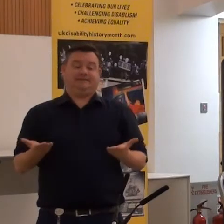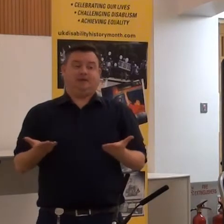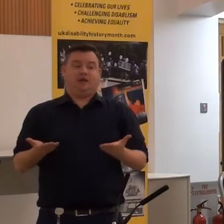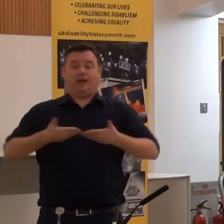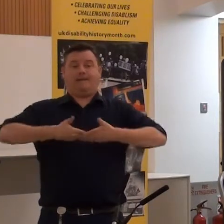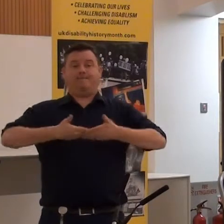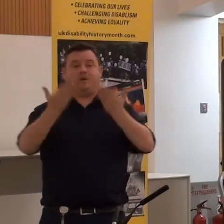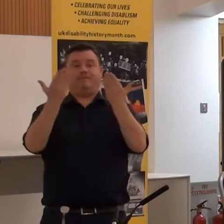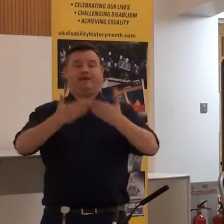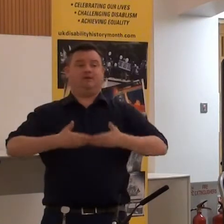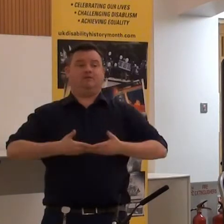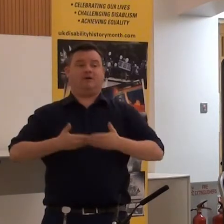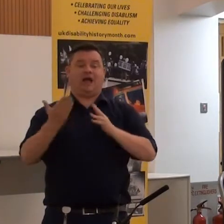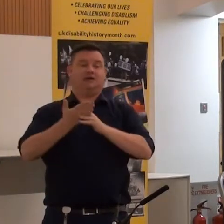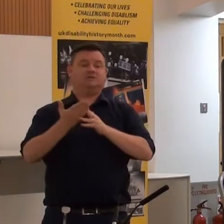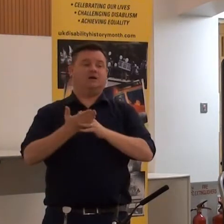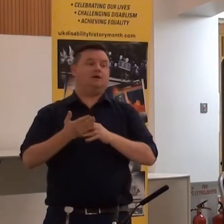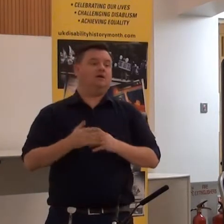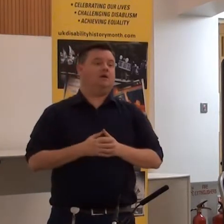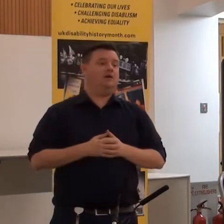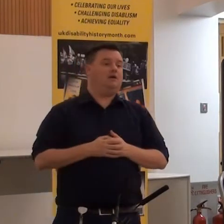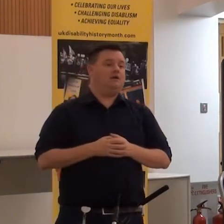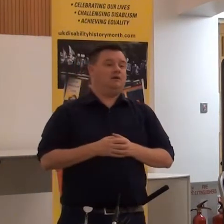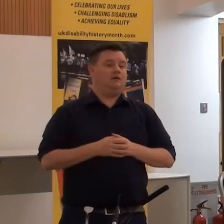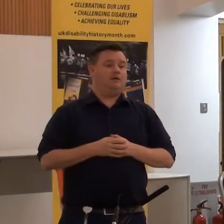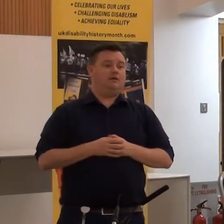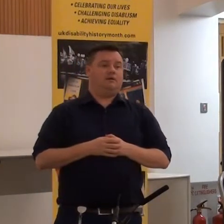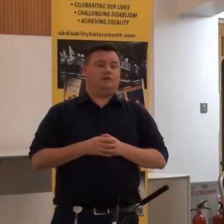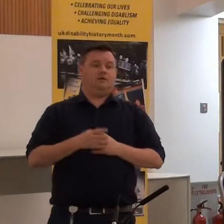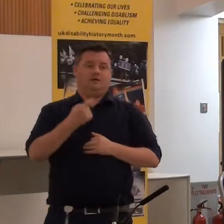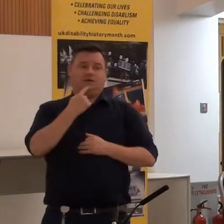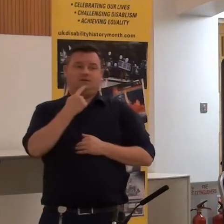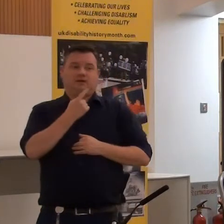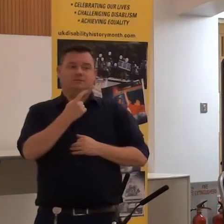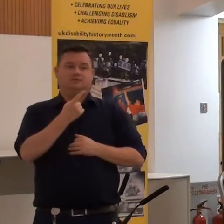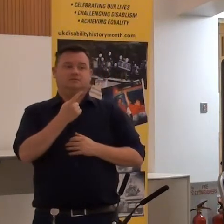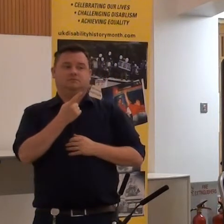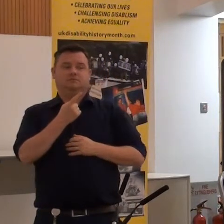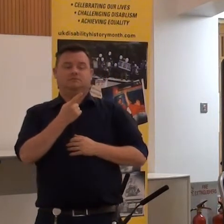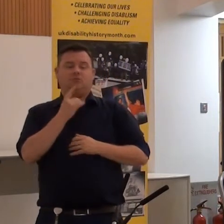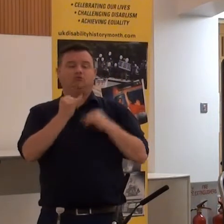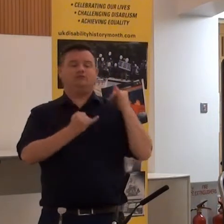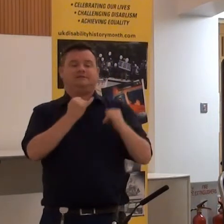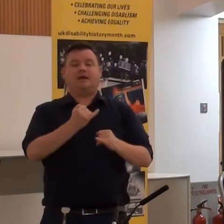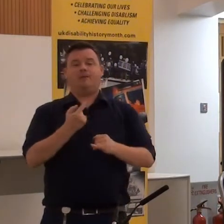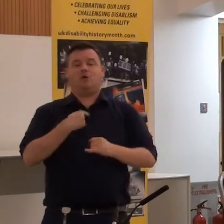the public realm. Thank you. It wasn't meant for this criticism. I think your presentation was amazing. I was just wondering about the end of